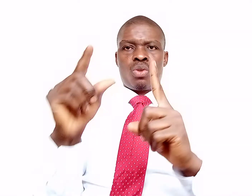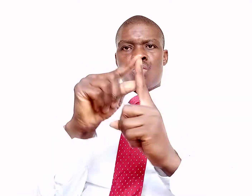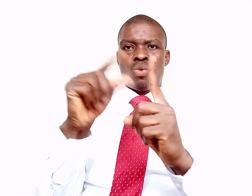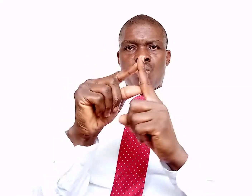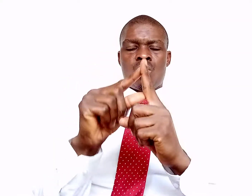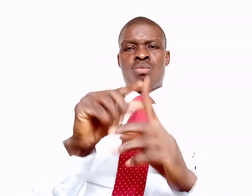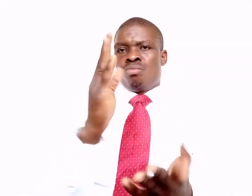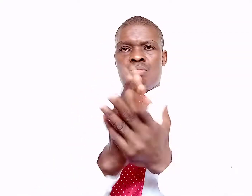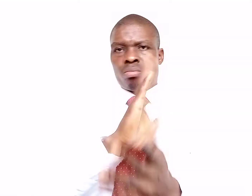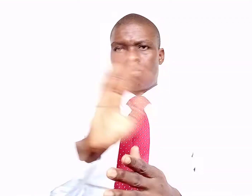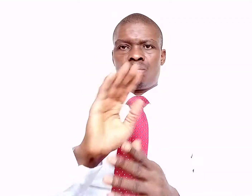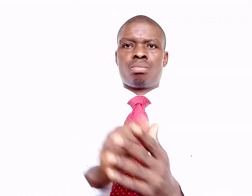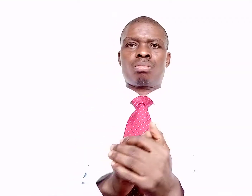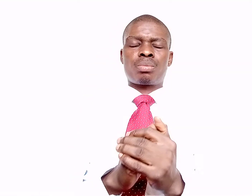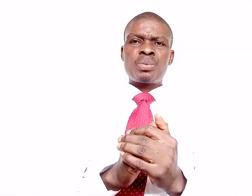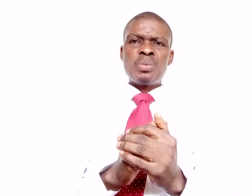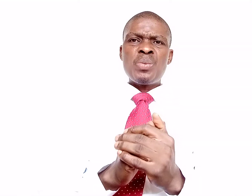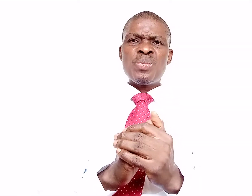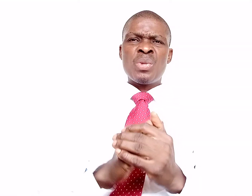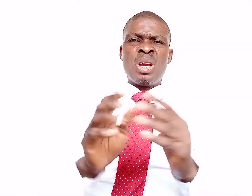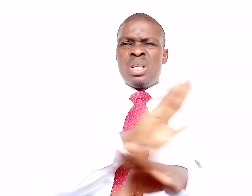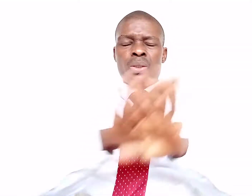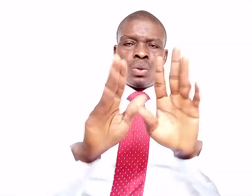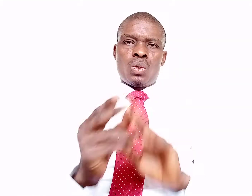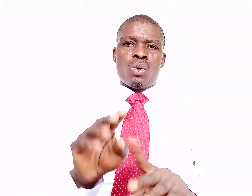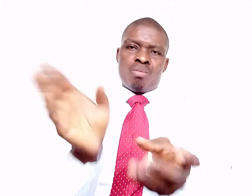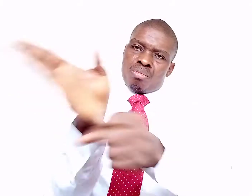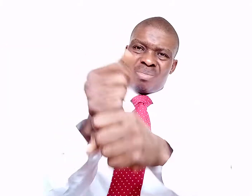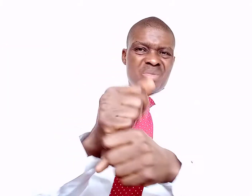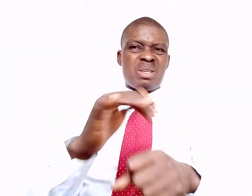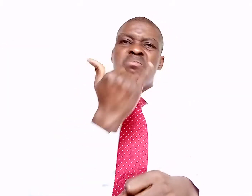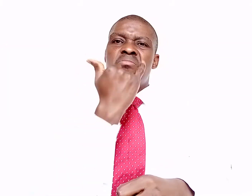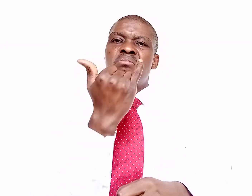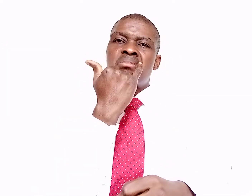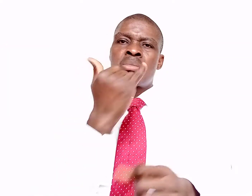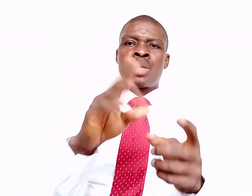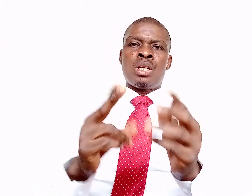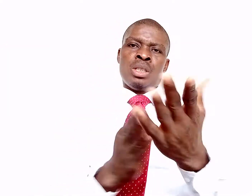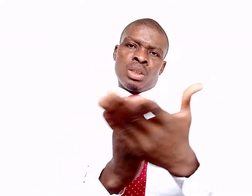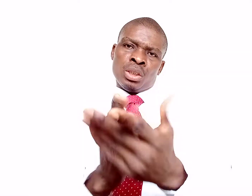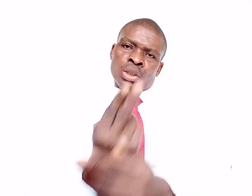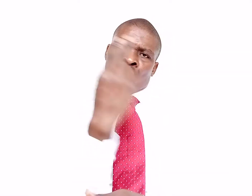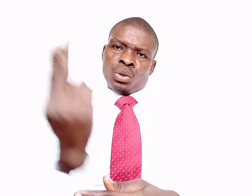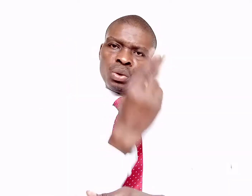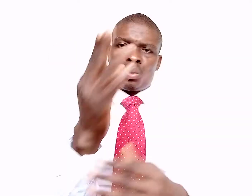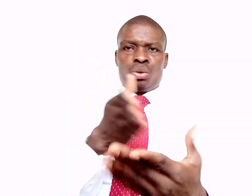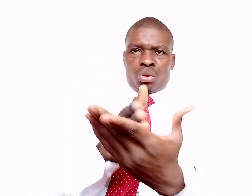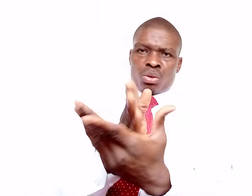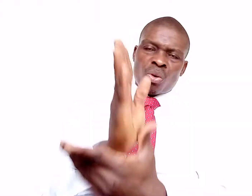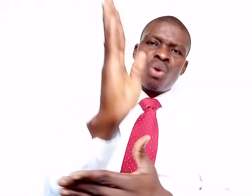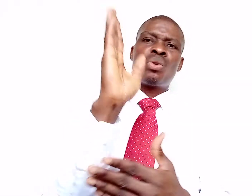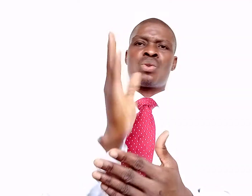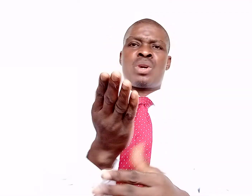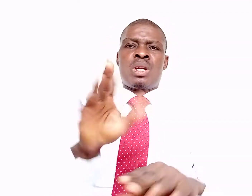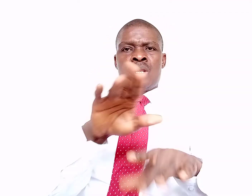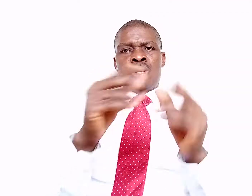the sentence. Do not make grammar mistakes. Use correct punctuations and spelling. If this is not